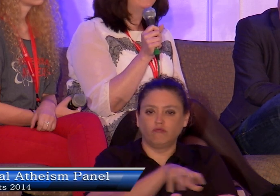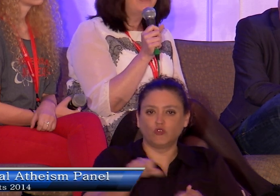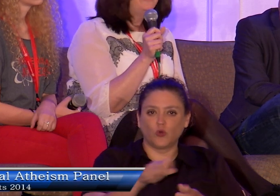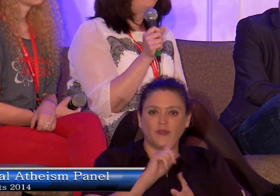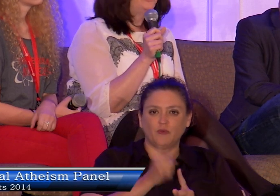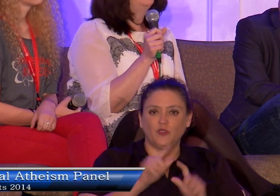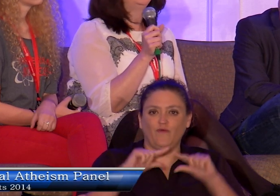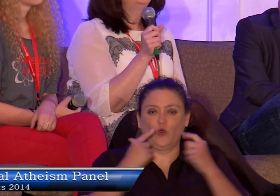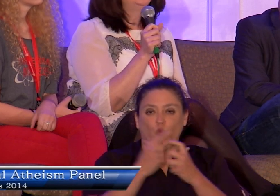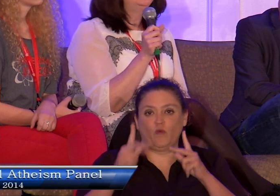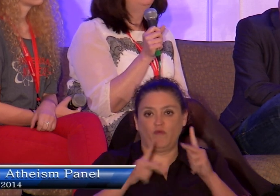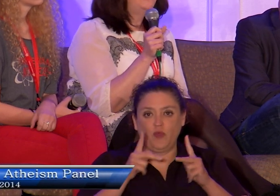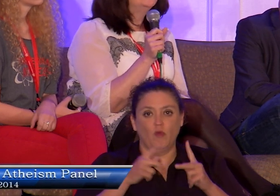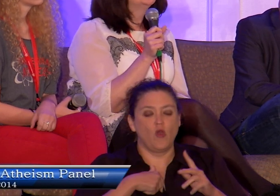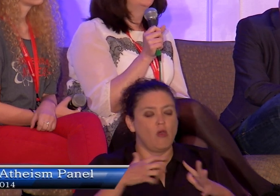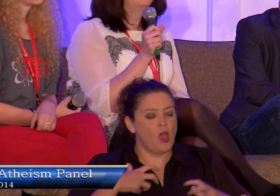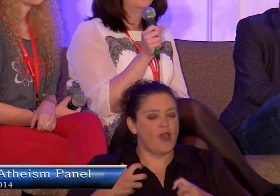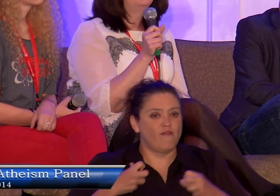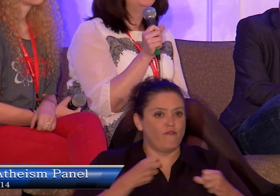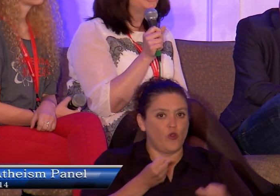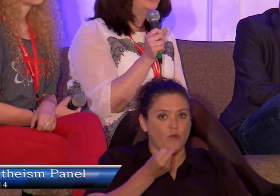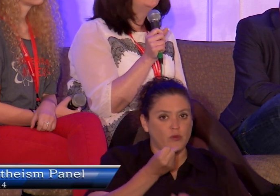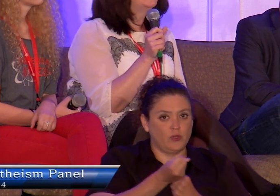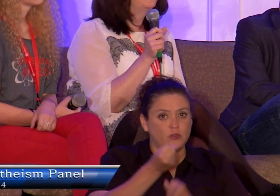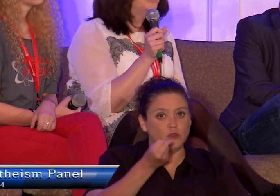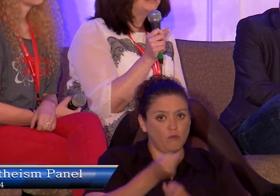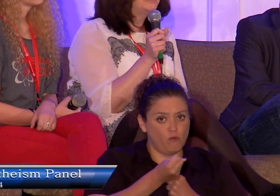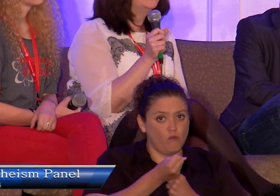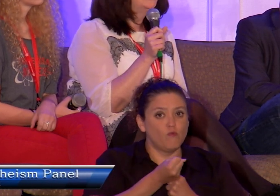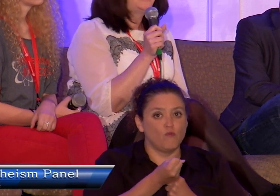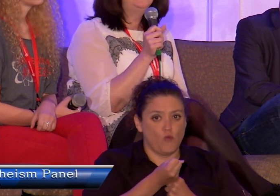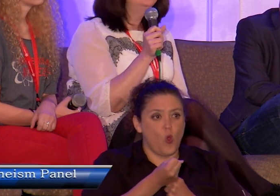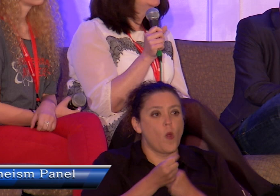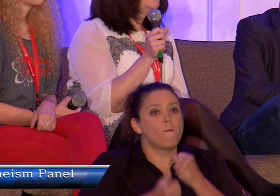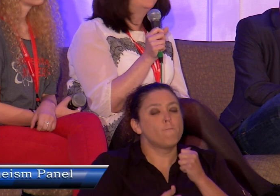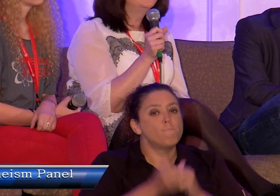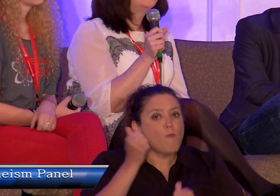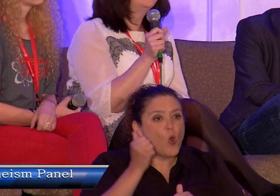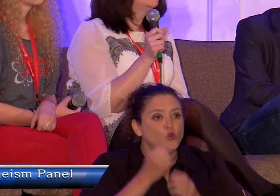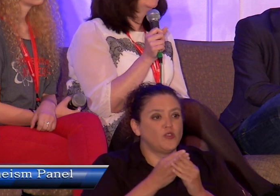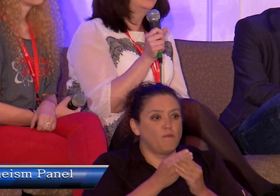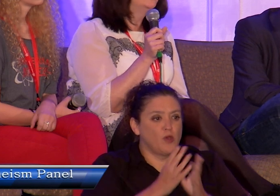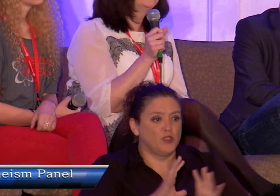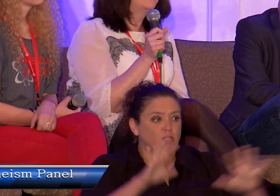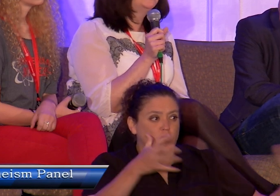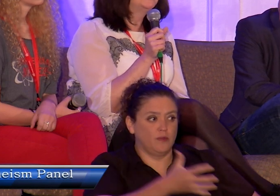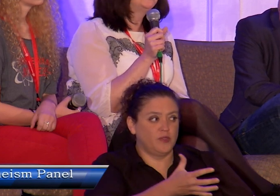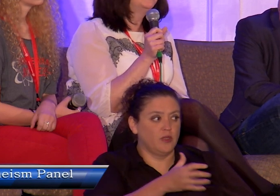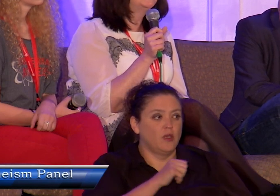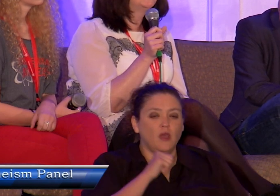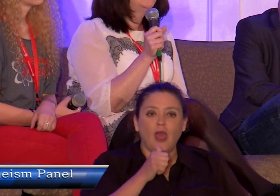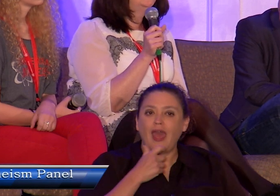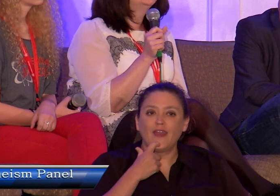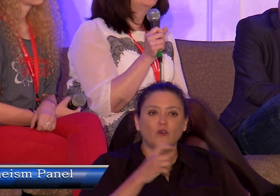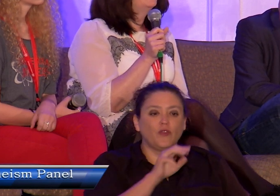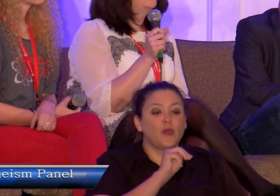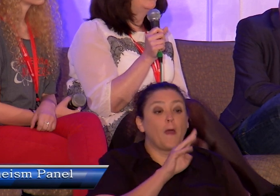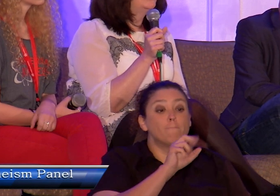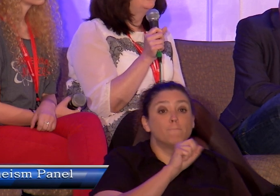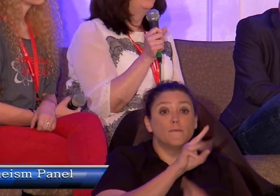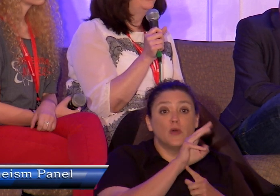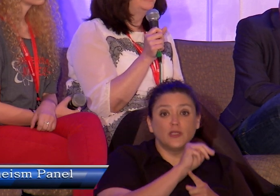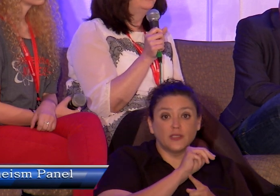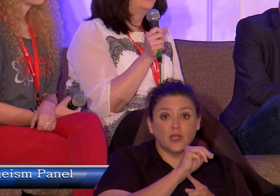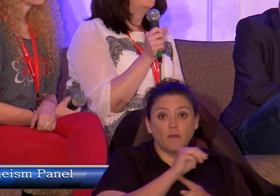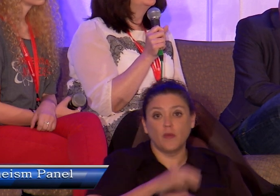stand very firmly in defense of a majority of Muslims. I don't say Muslims are the same as Islamists, in the same way